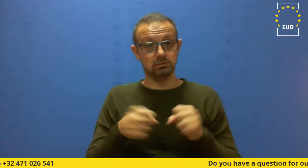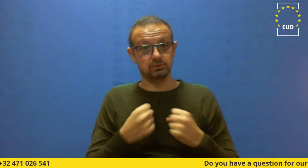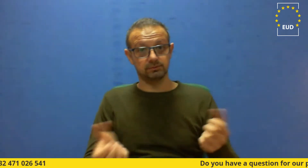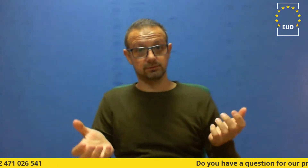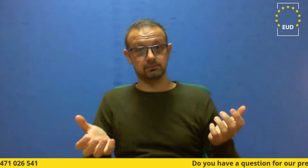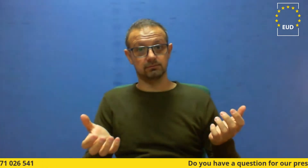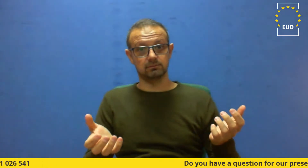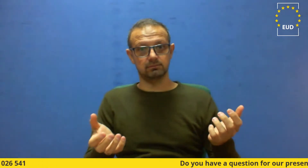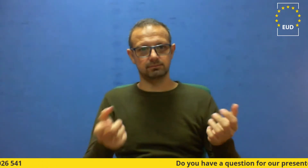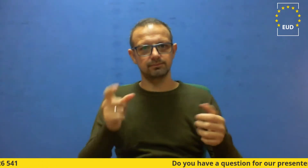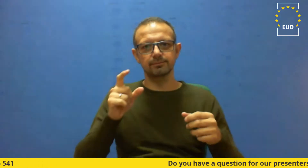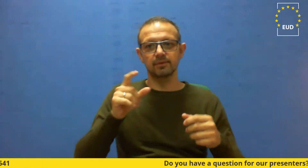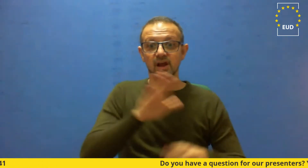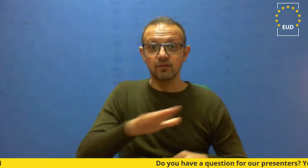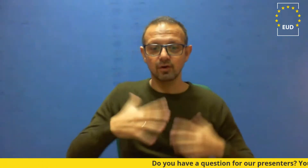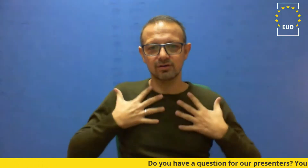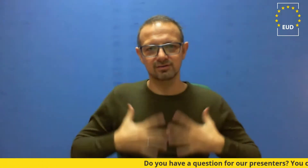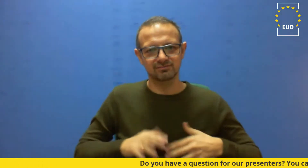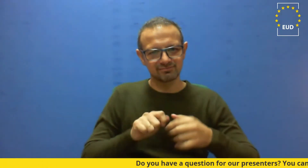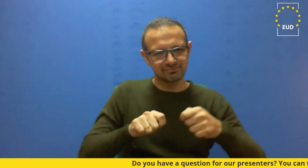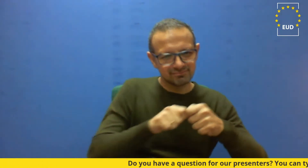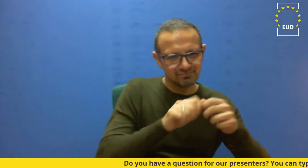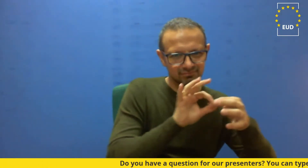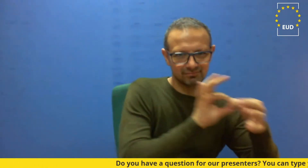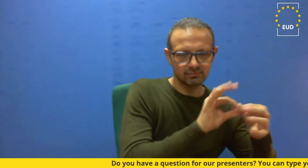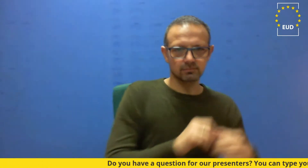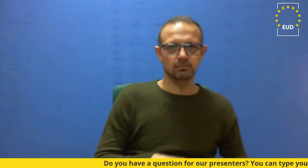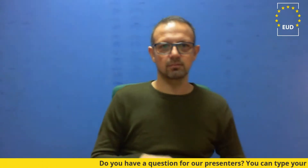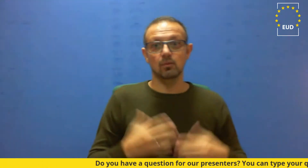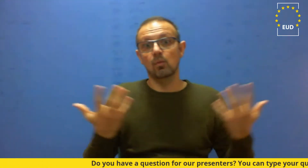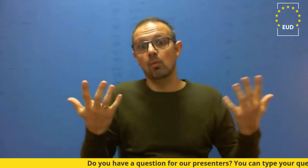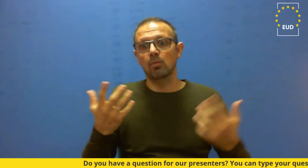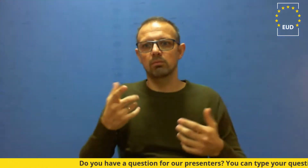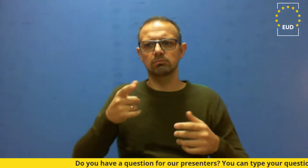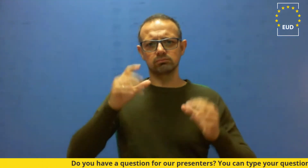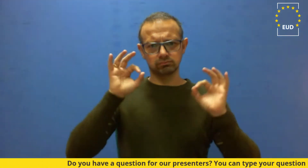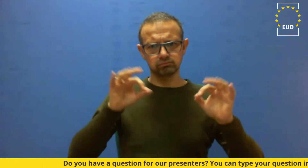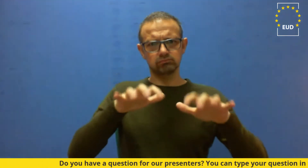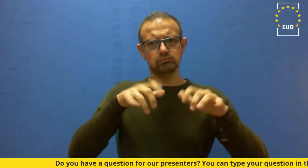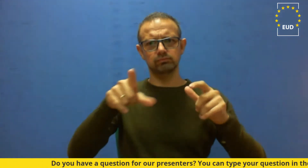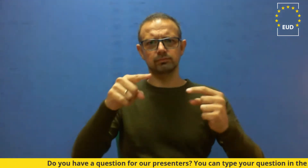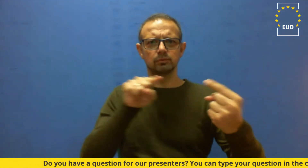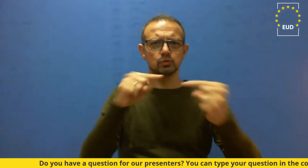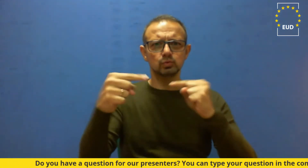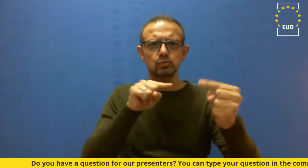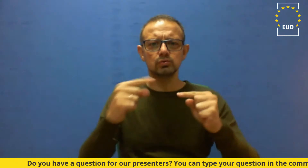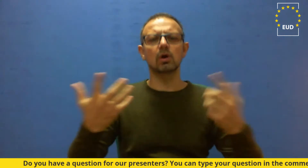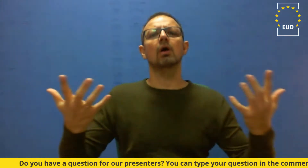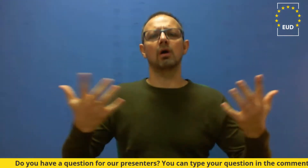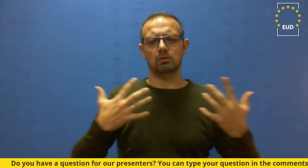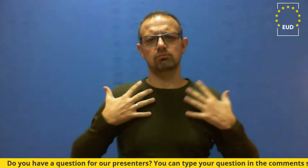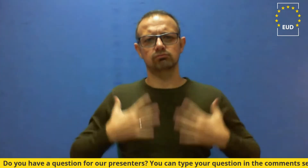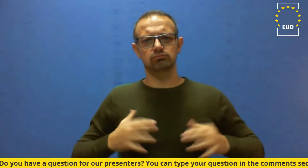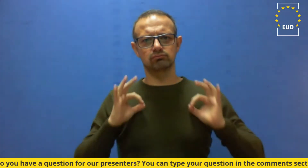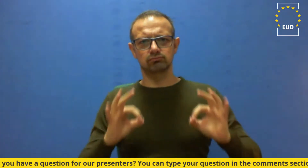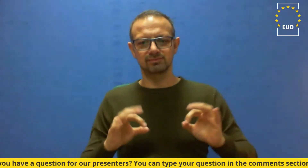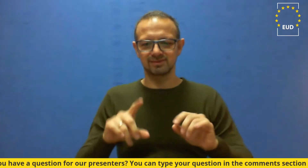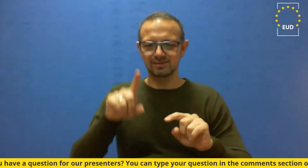guidelines on what the person will be wearing. If it is a children's program, you're not going to have someone in a suit, for example.